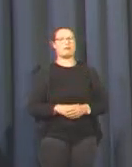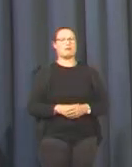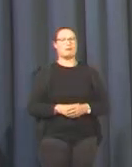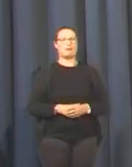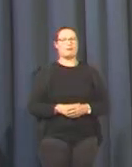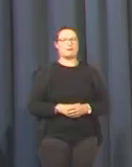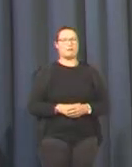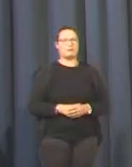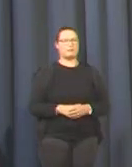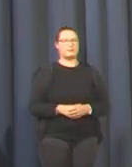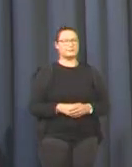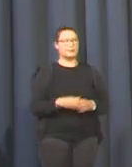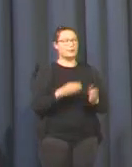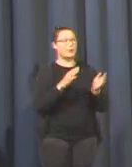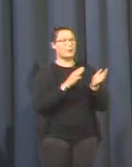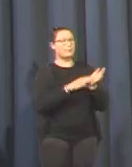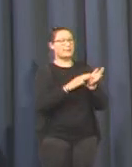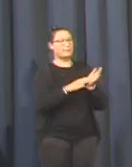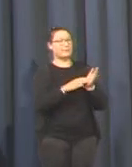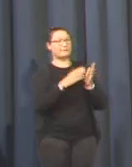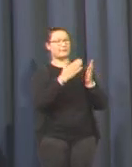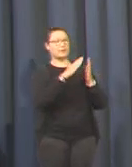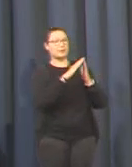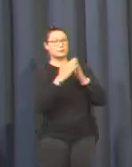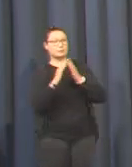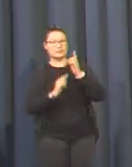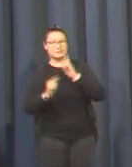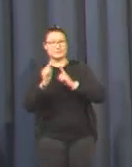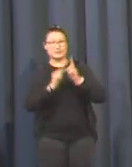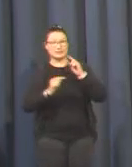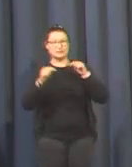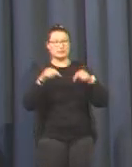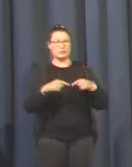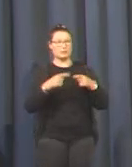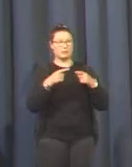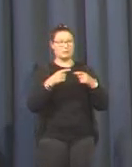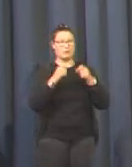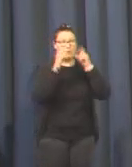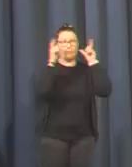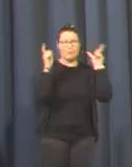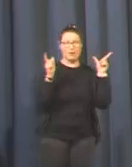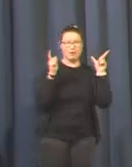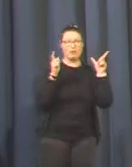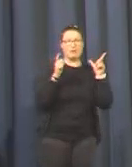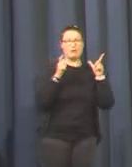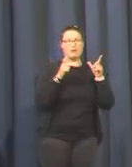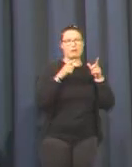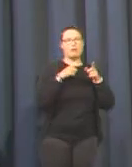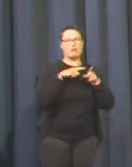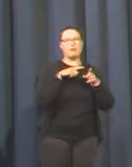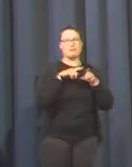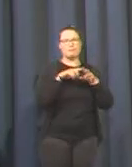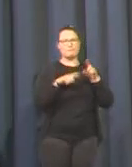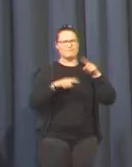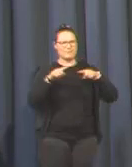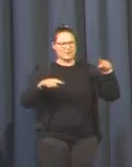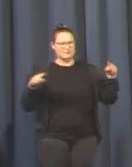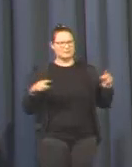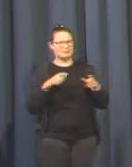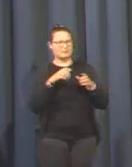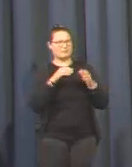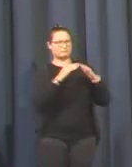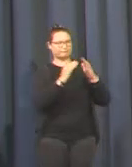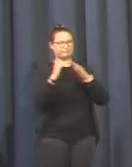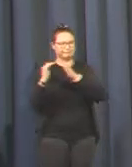members of the community meeting that aren't aware, many of the properties in Karitane receive